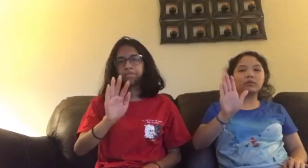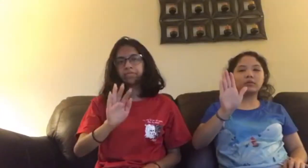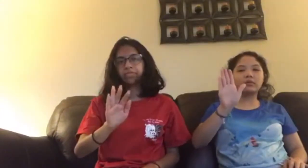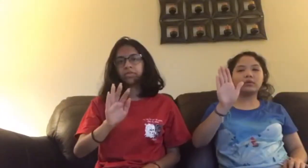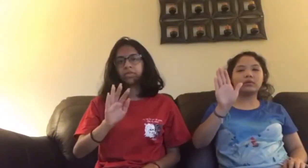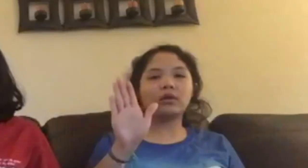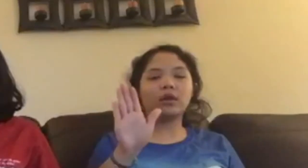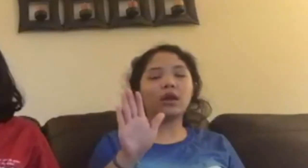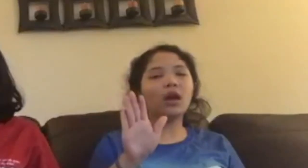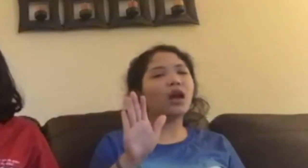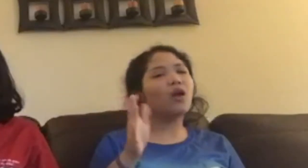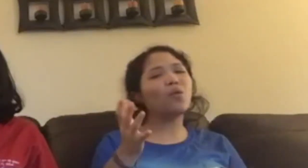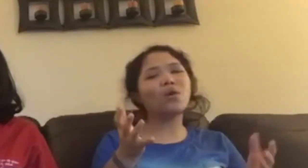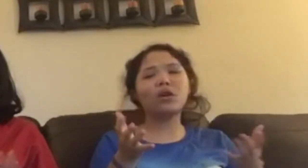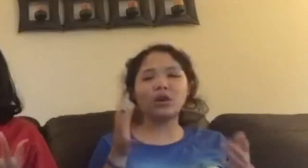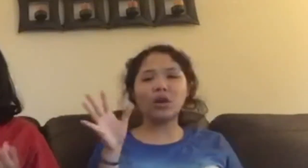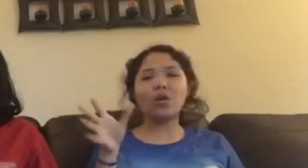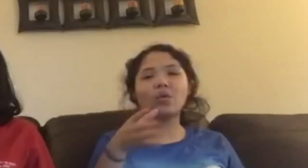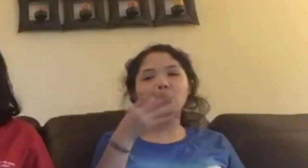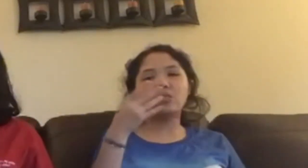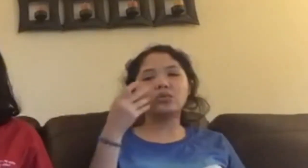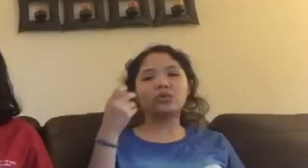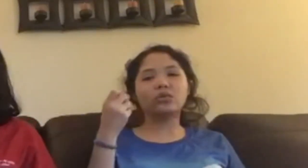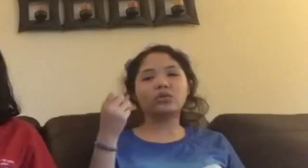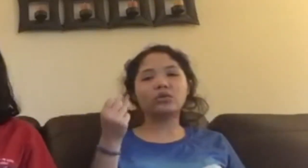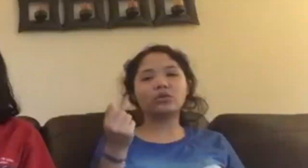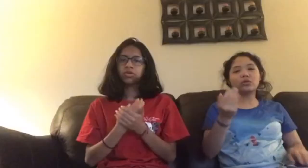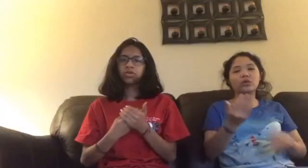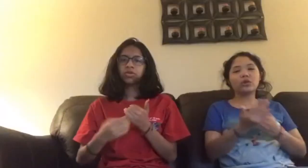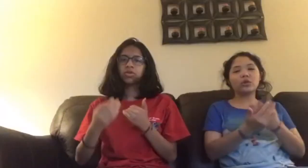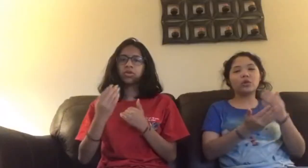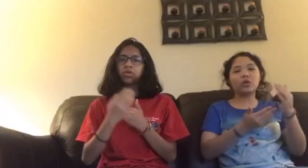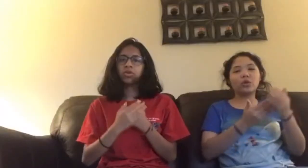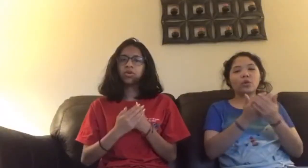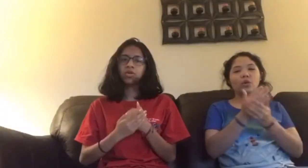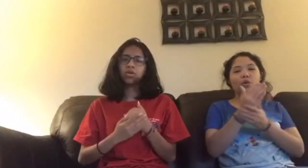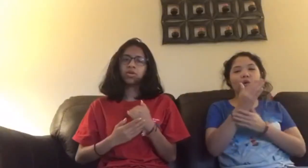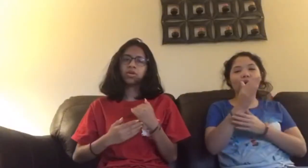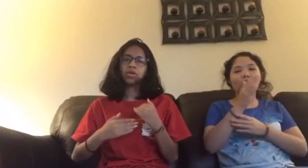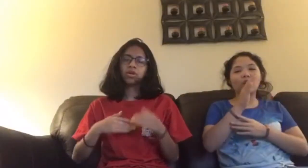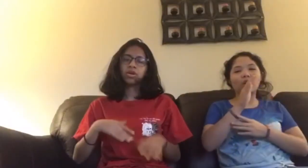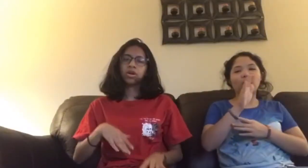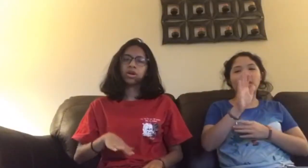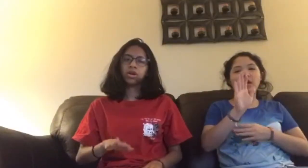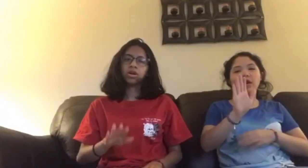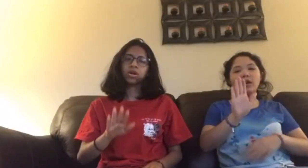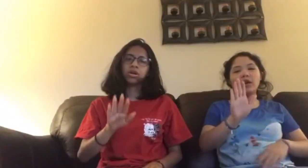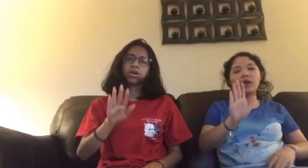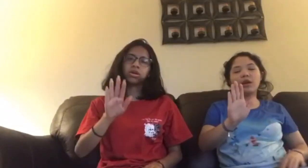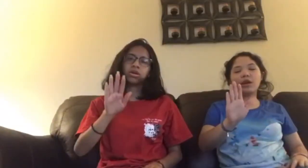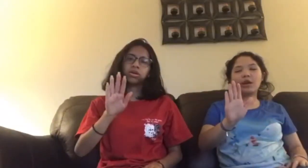I wanna hold your hand So so so I